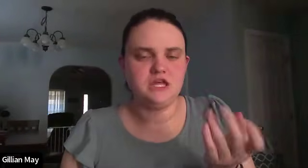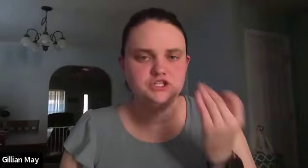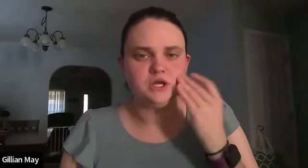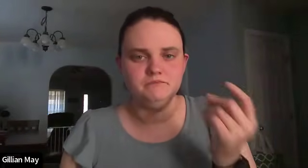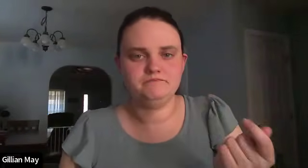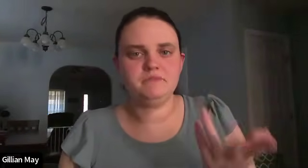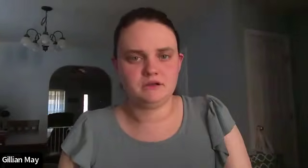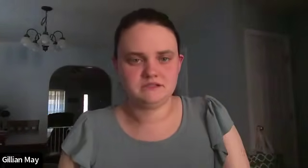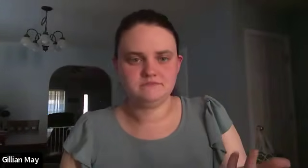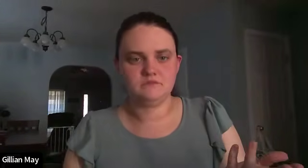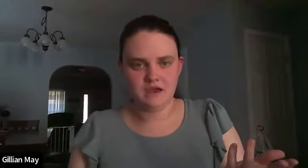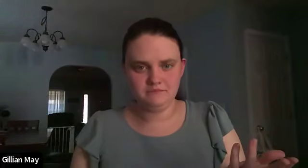they just know parents. Okay.